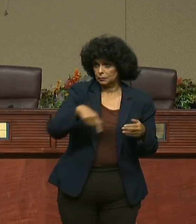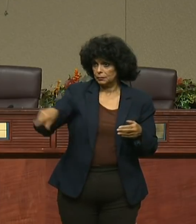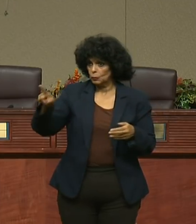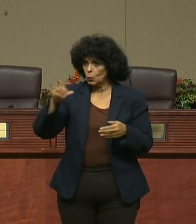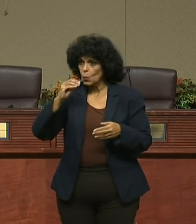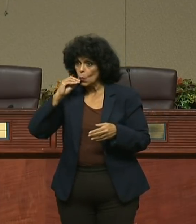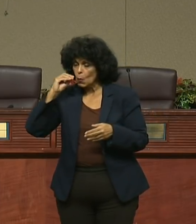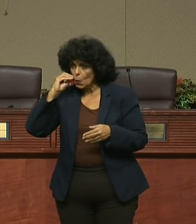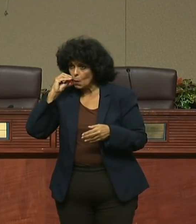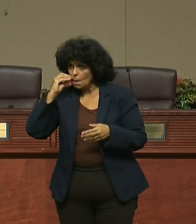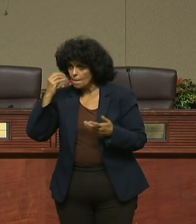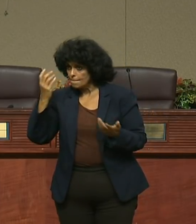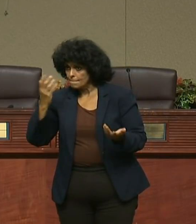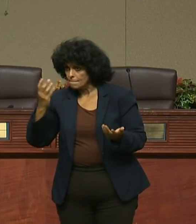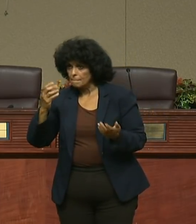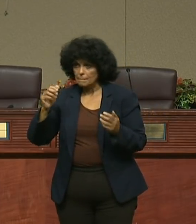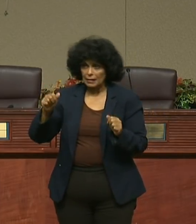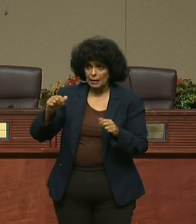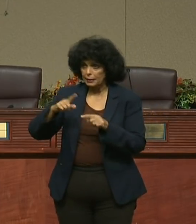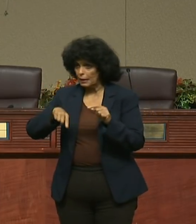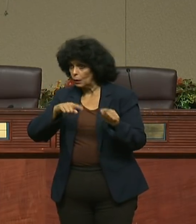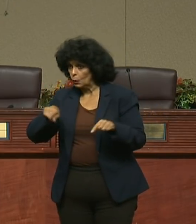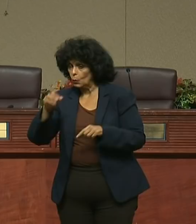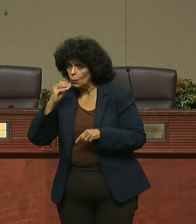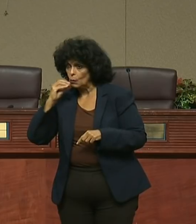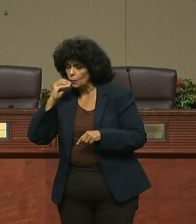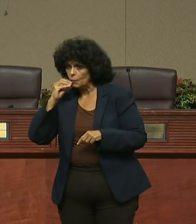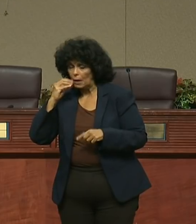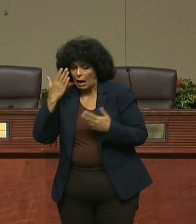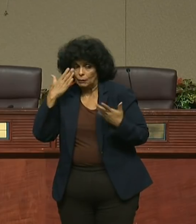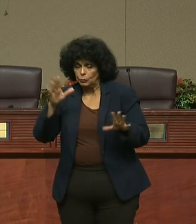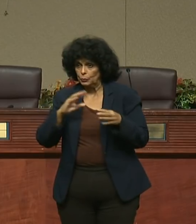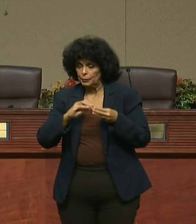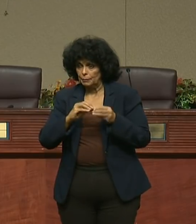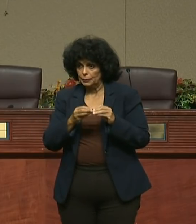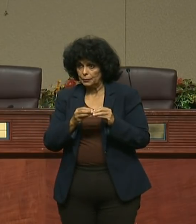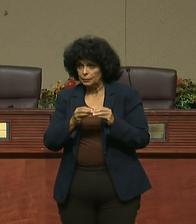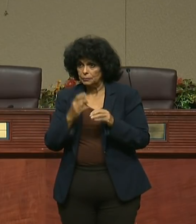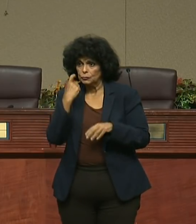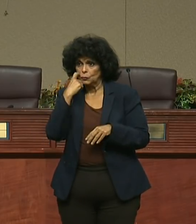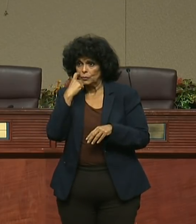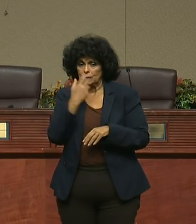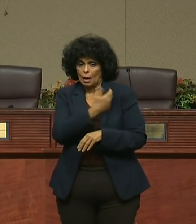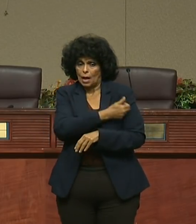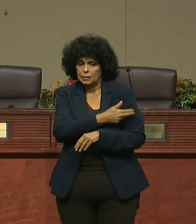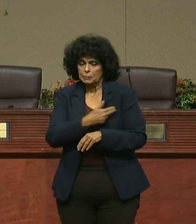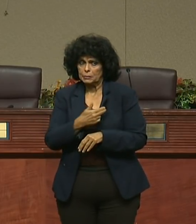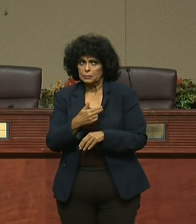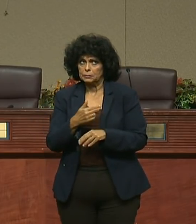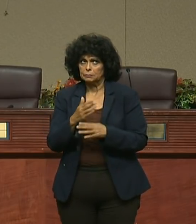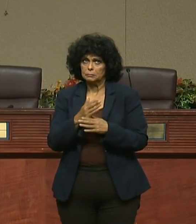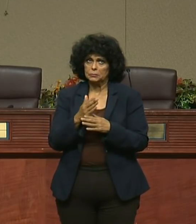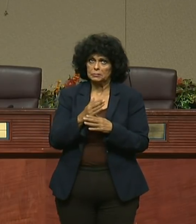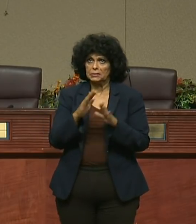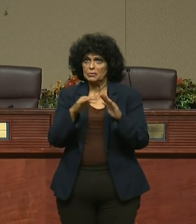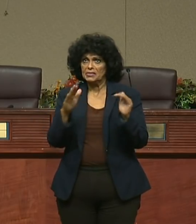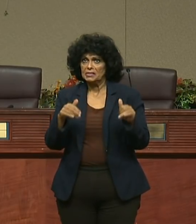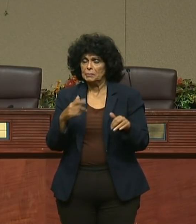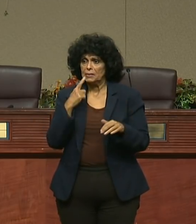number. Last time that the hospital gave us a number was close to 100 between the two systems, but that could have